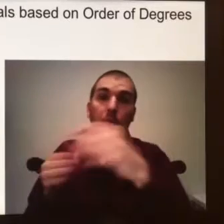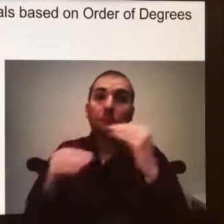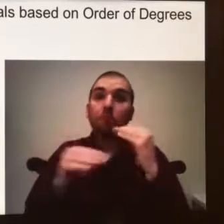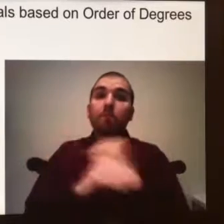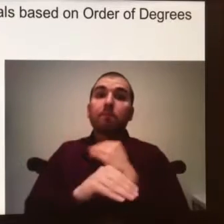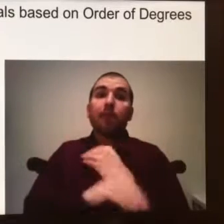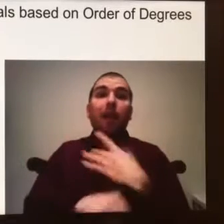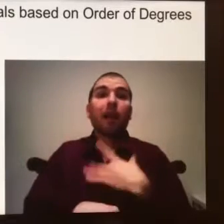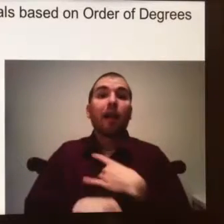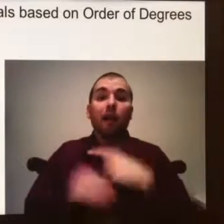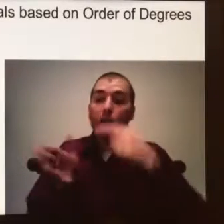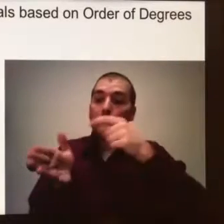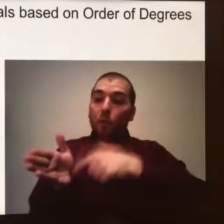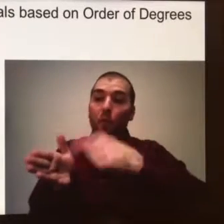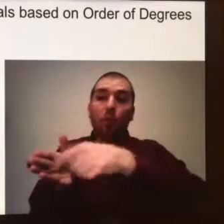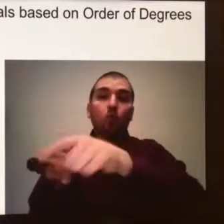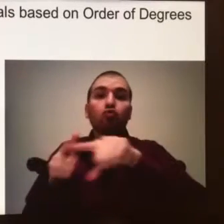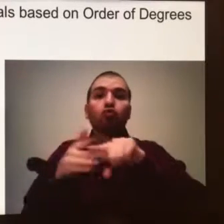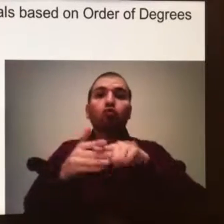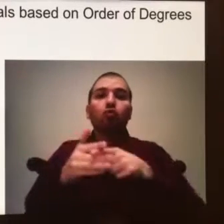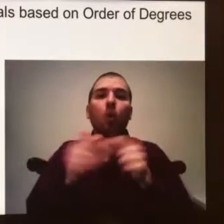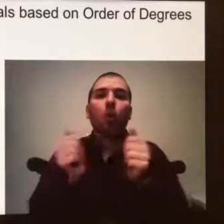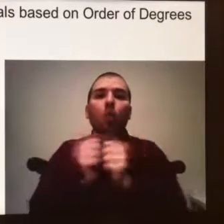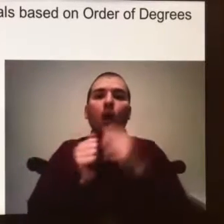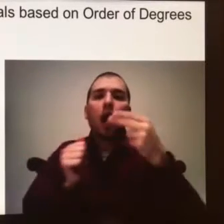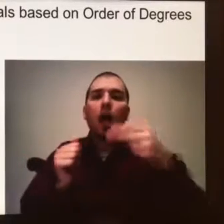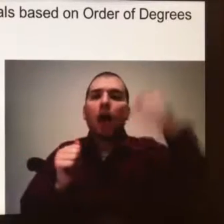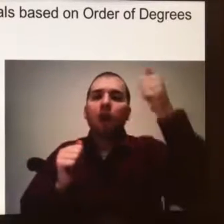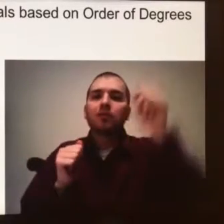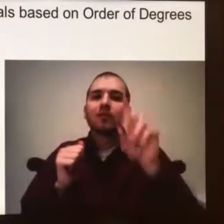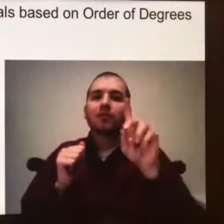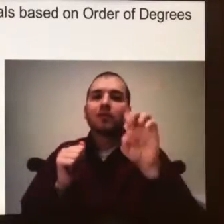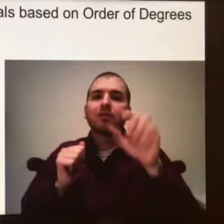It's also important to set up the polynomials in the correct order,